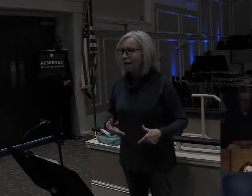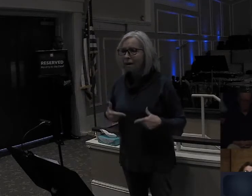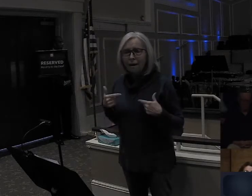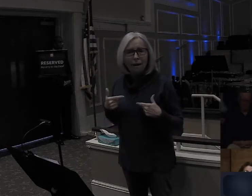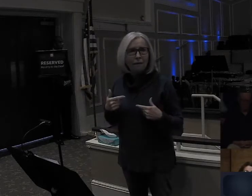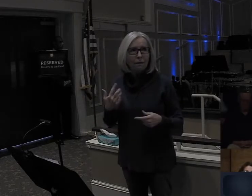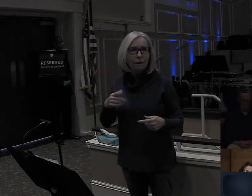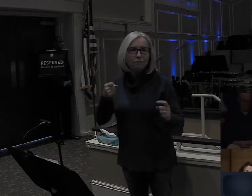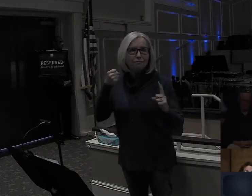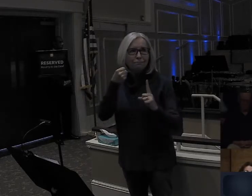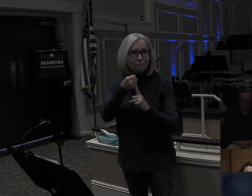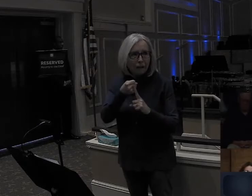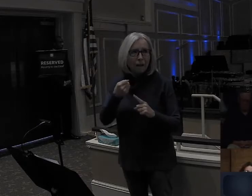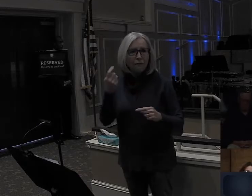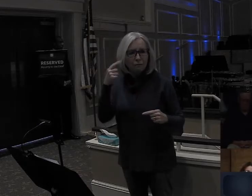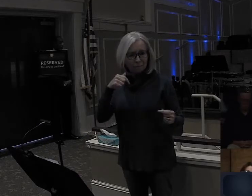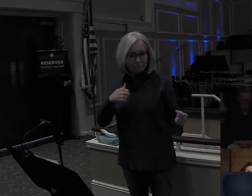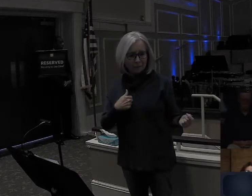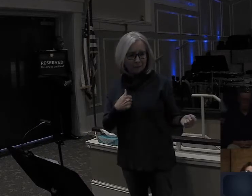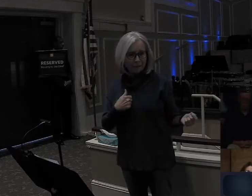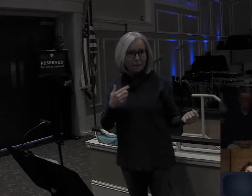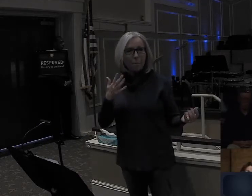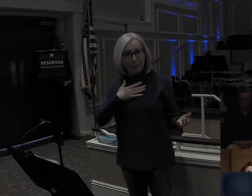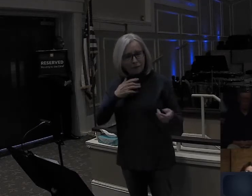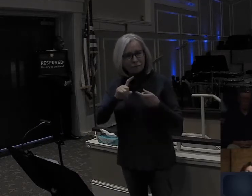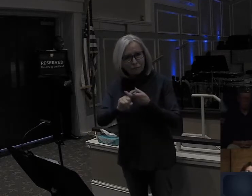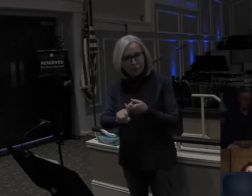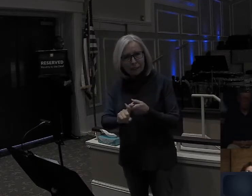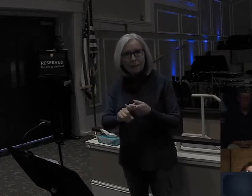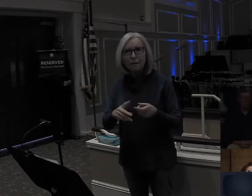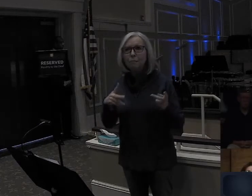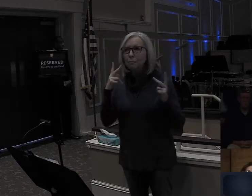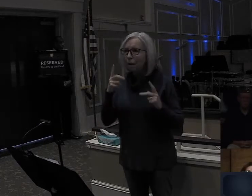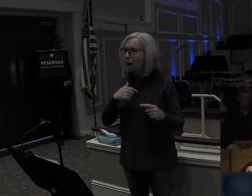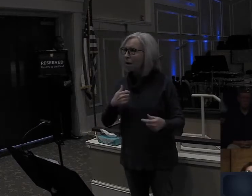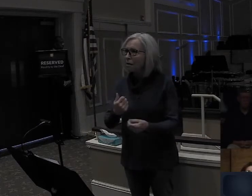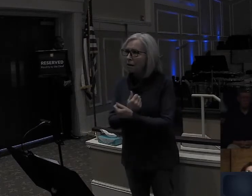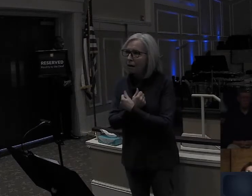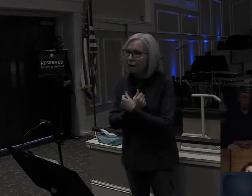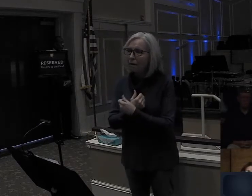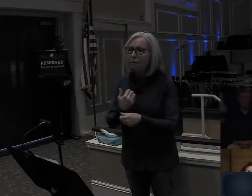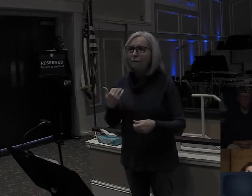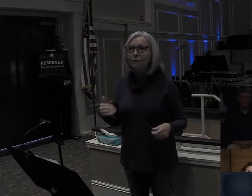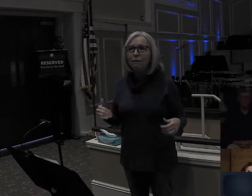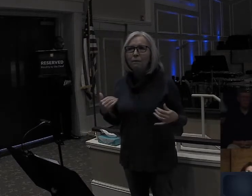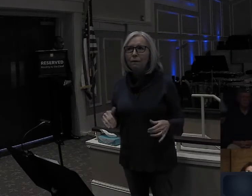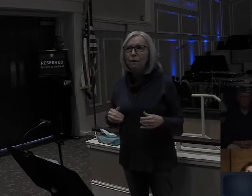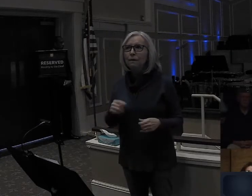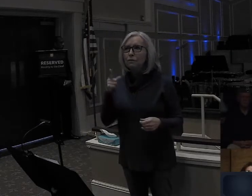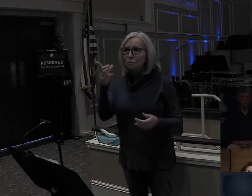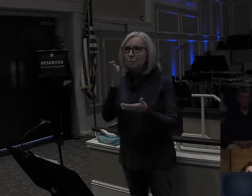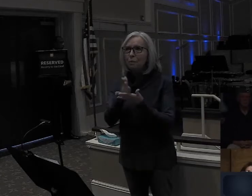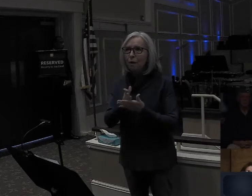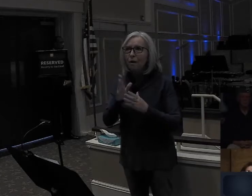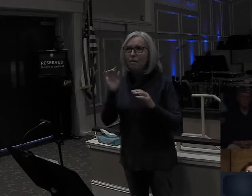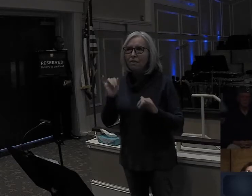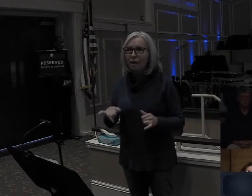really impactful for me because these are my friends. These are the people that I love dearly. And you guys are getting to be a part of